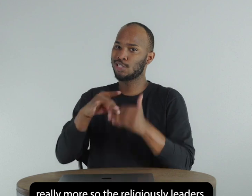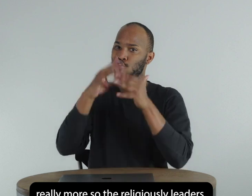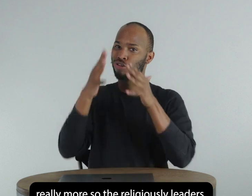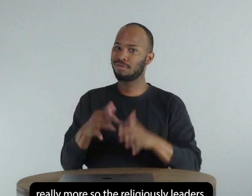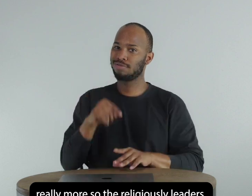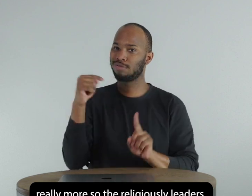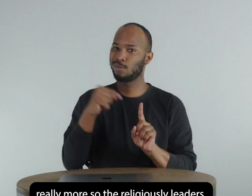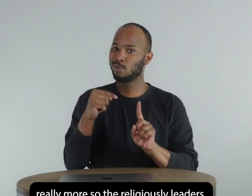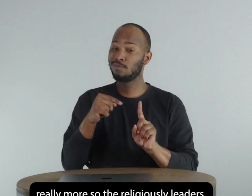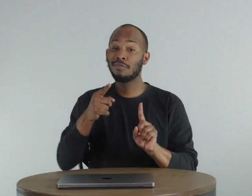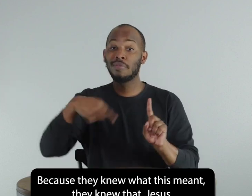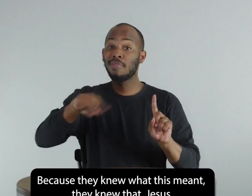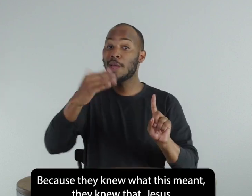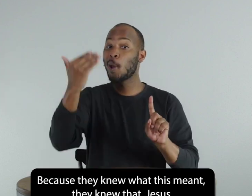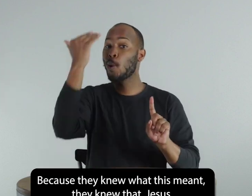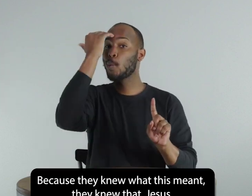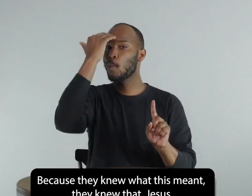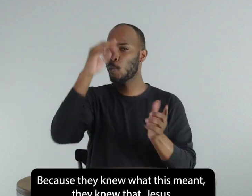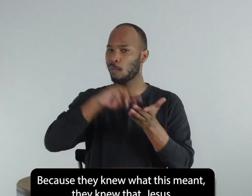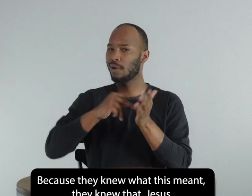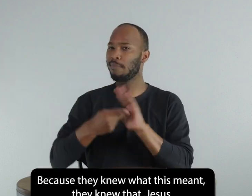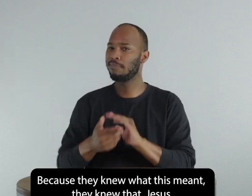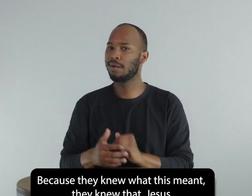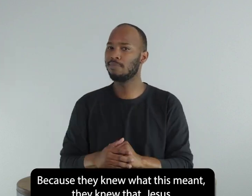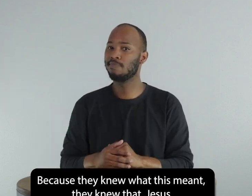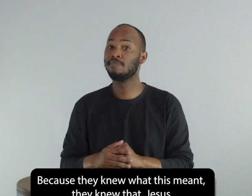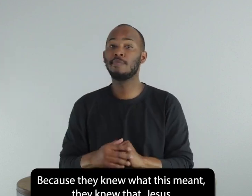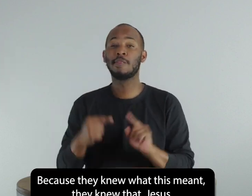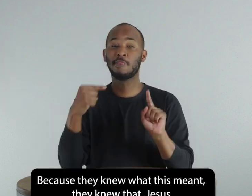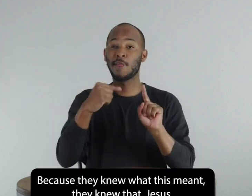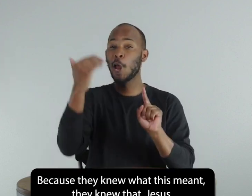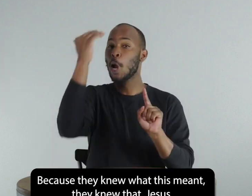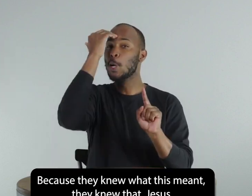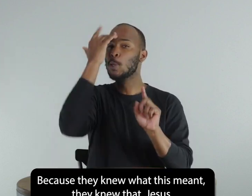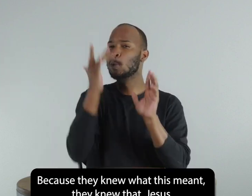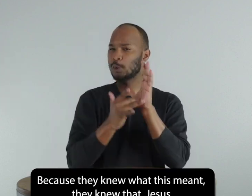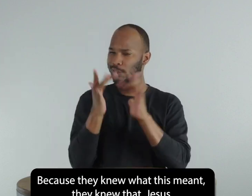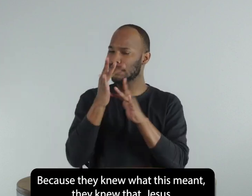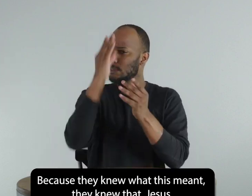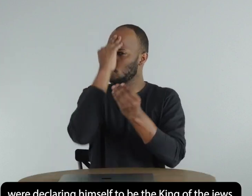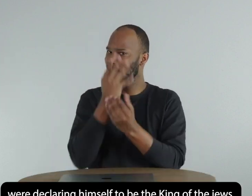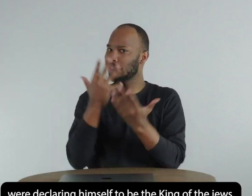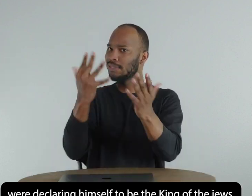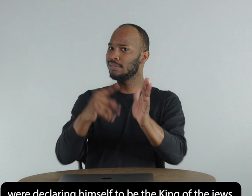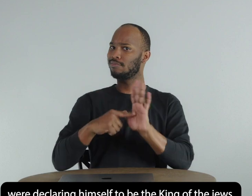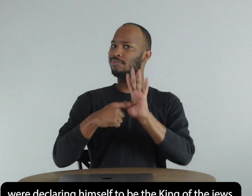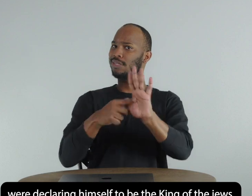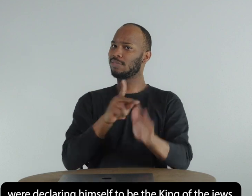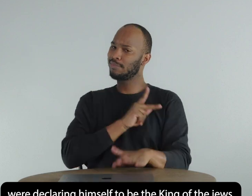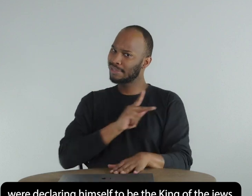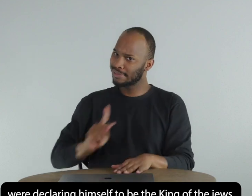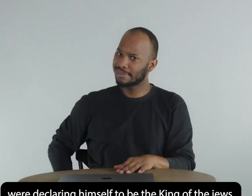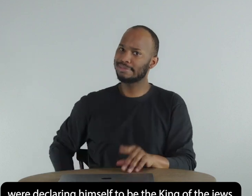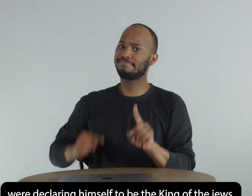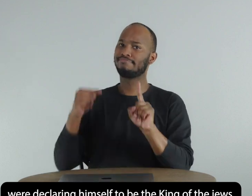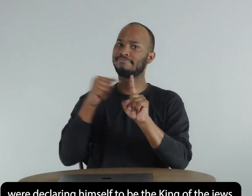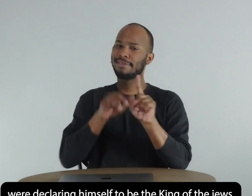religious leaders, because they knew what this meant. They knew that Jesus was declaring himself to be the king of the